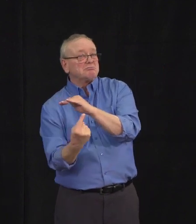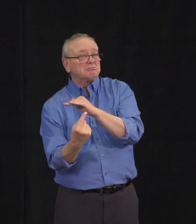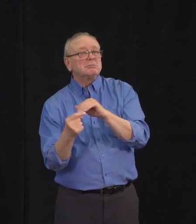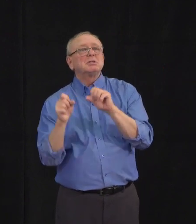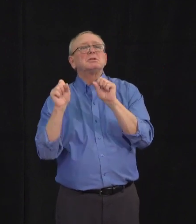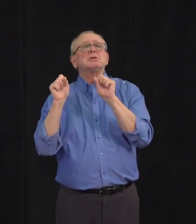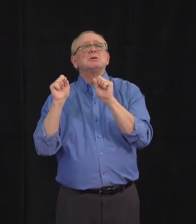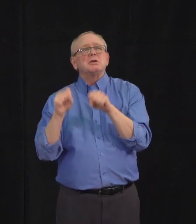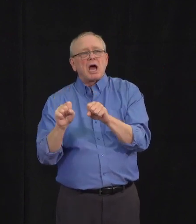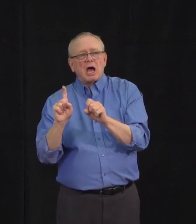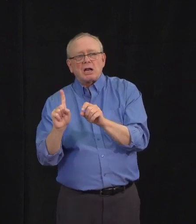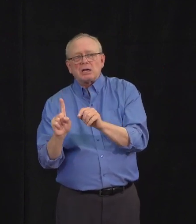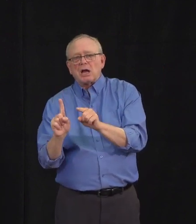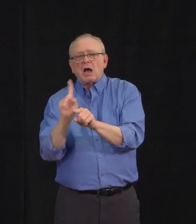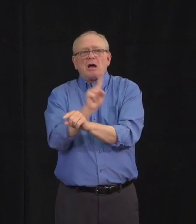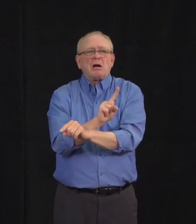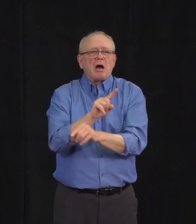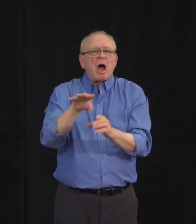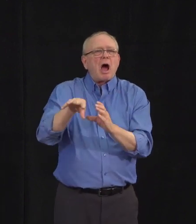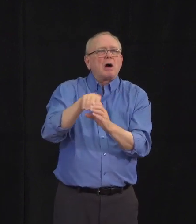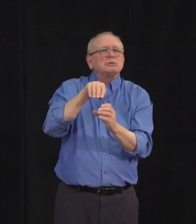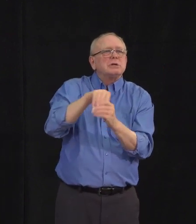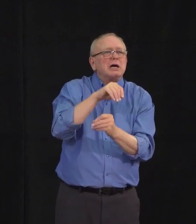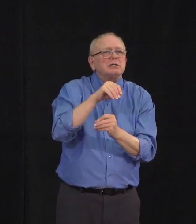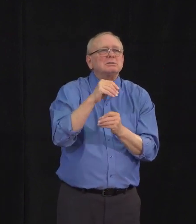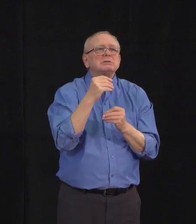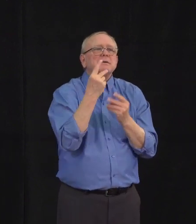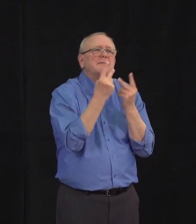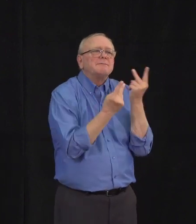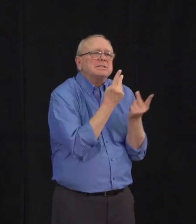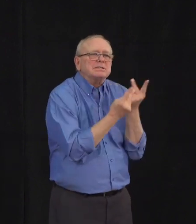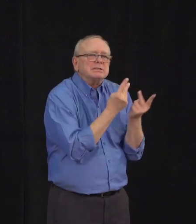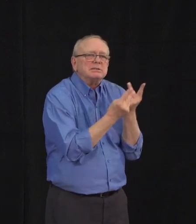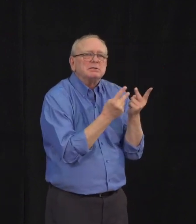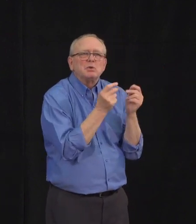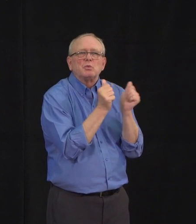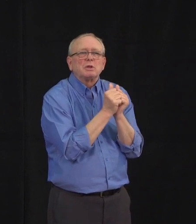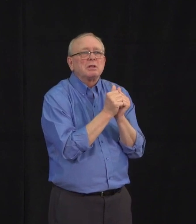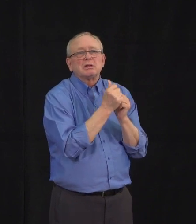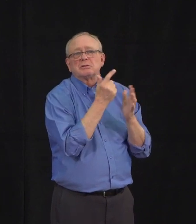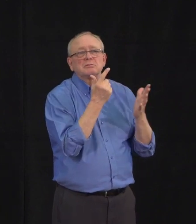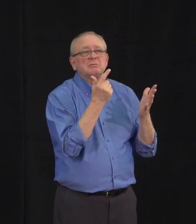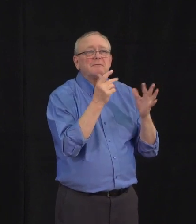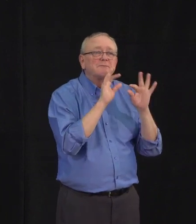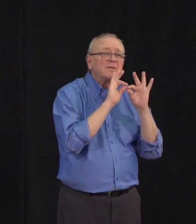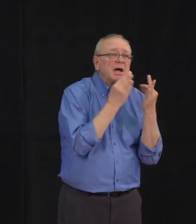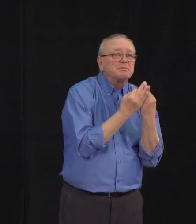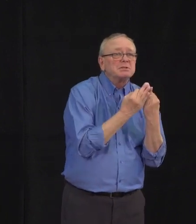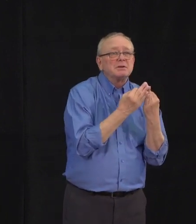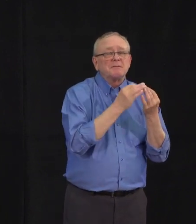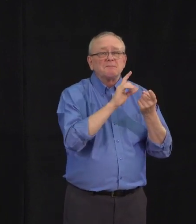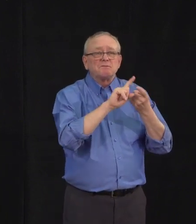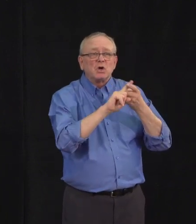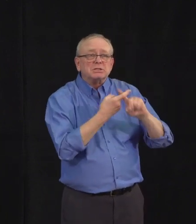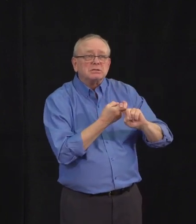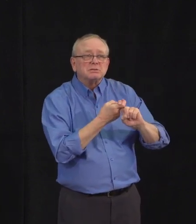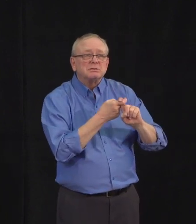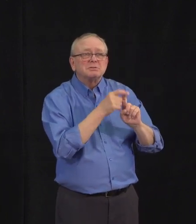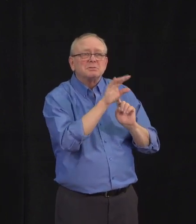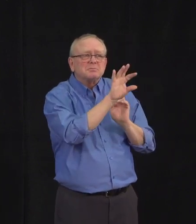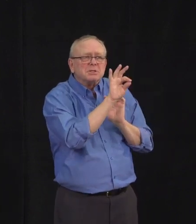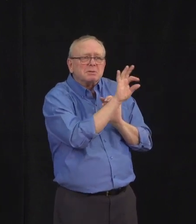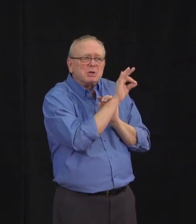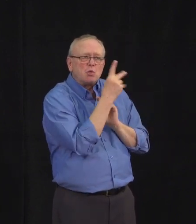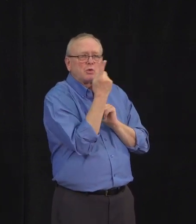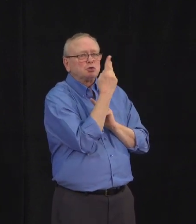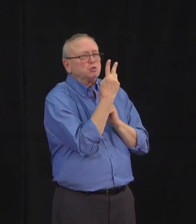other person. These are important to the mental health of residents and families. Of course, even while outside,